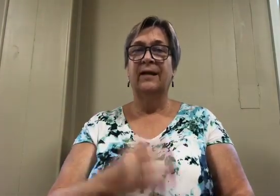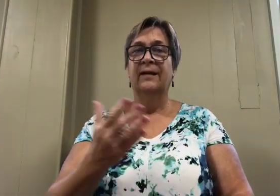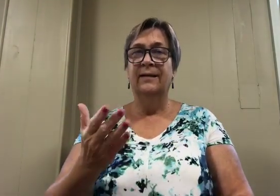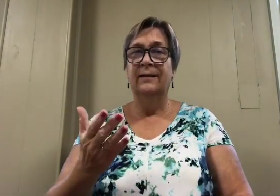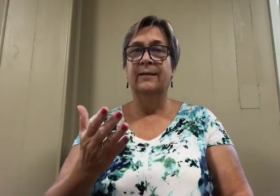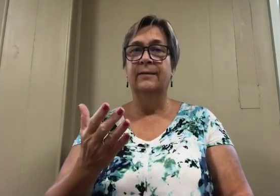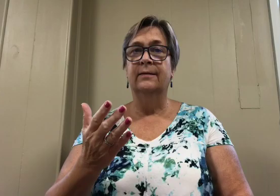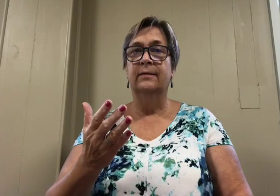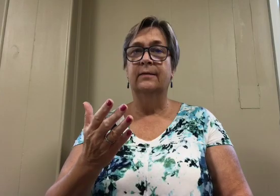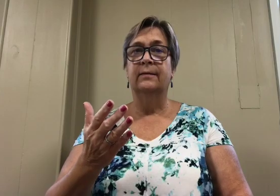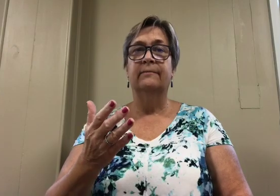capability.